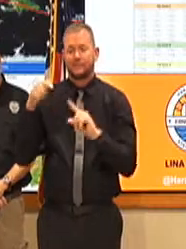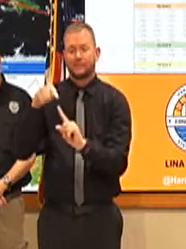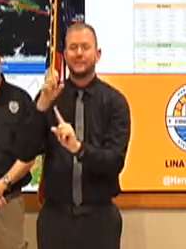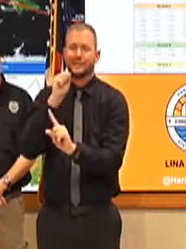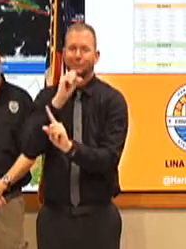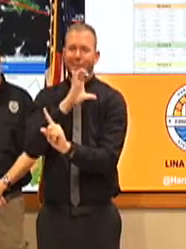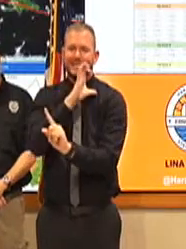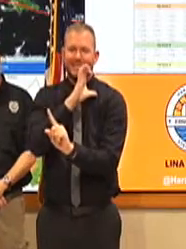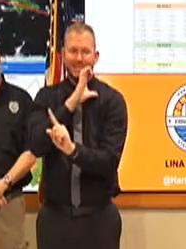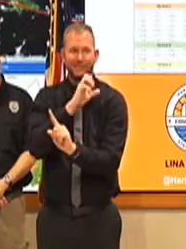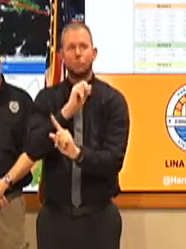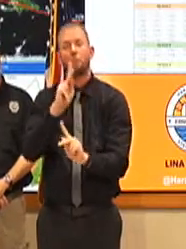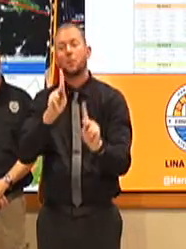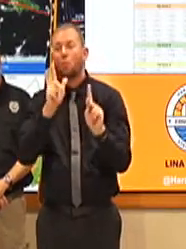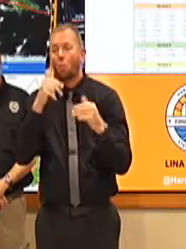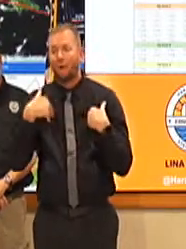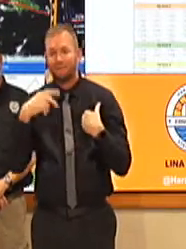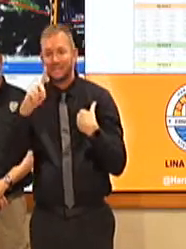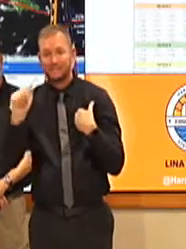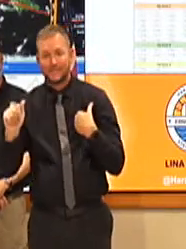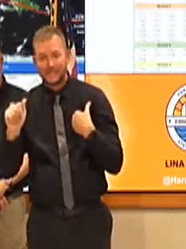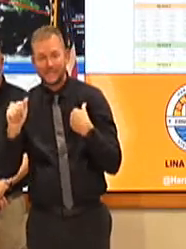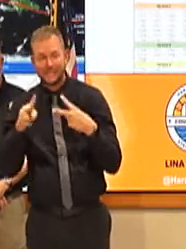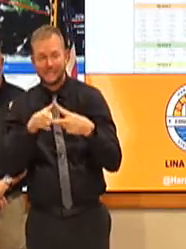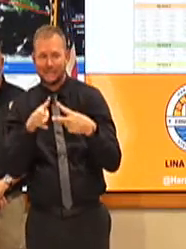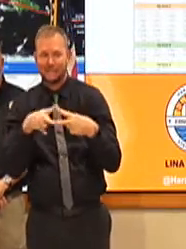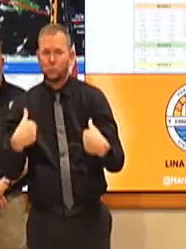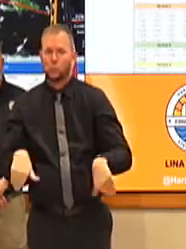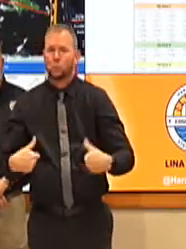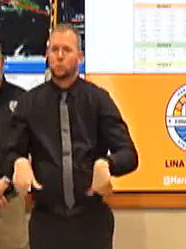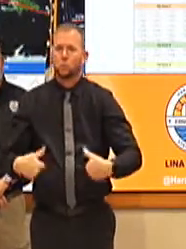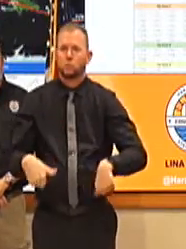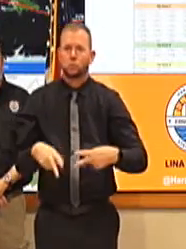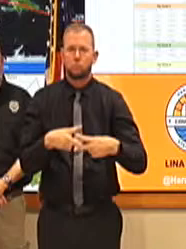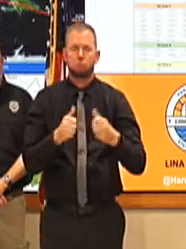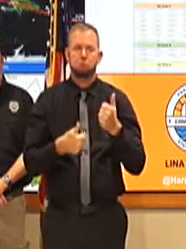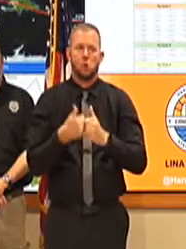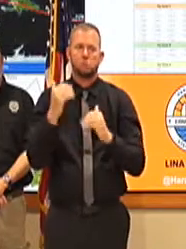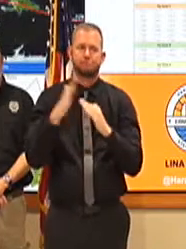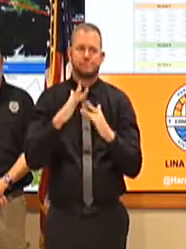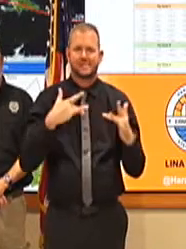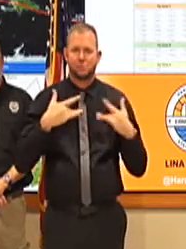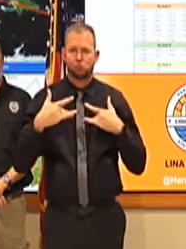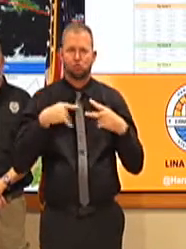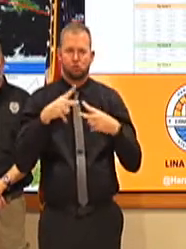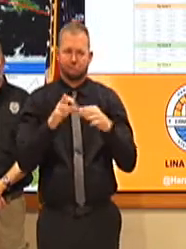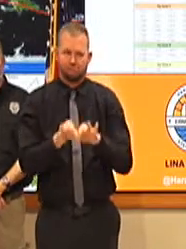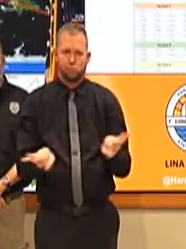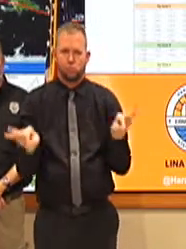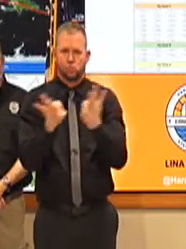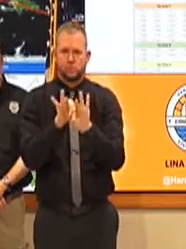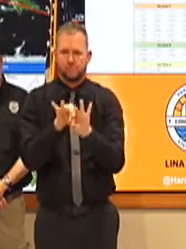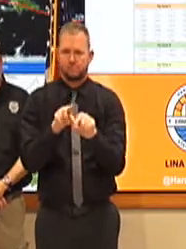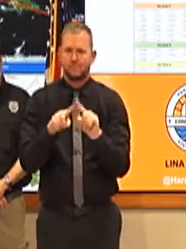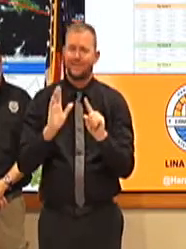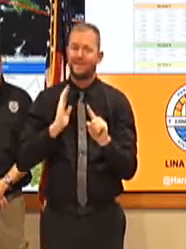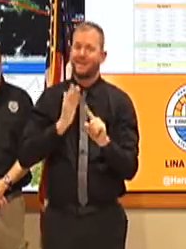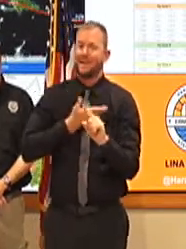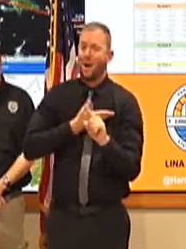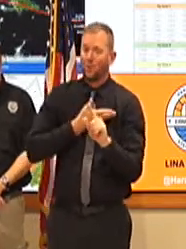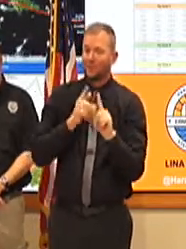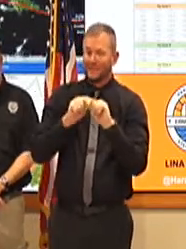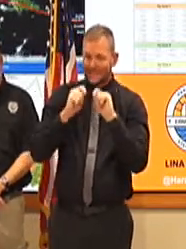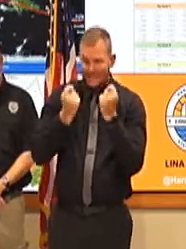disabilities. Okay, seniors, people with disabilities, and then at the same time, we have our own teams that are going out like today and